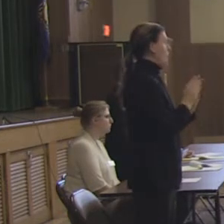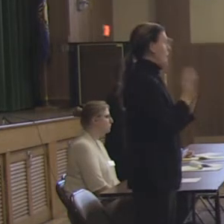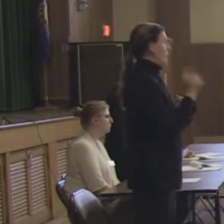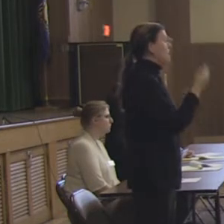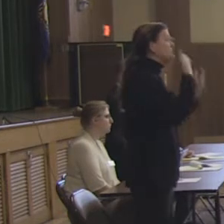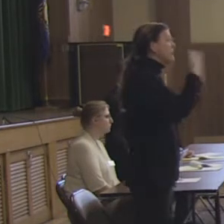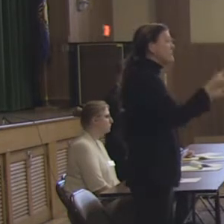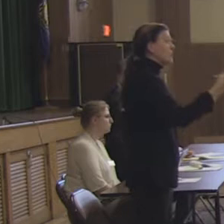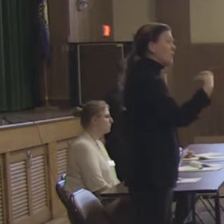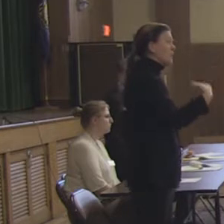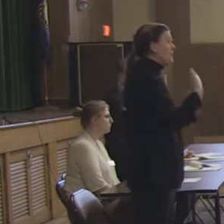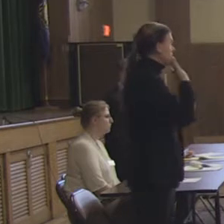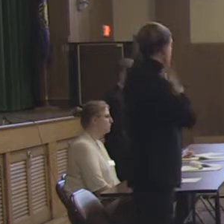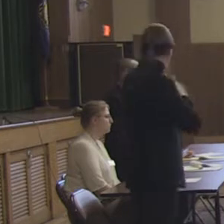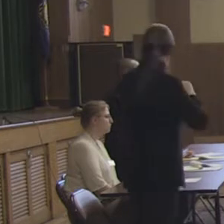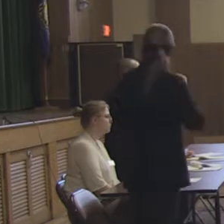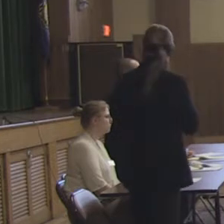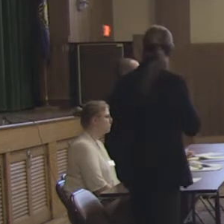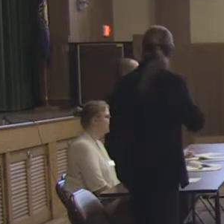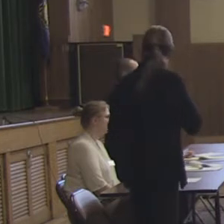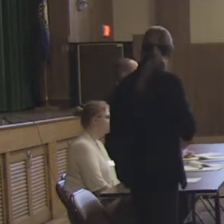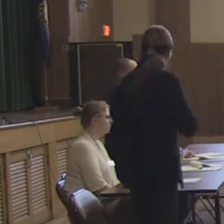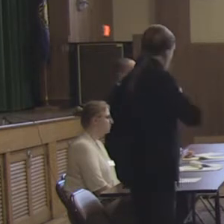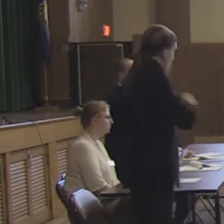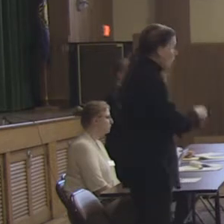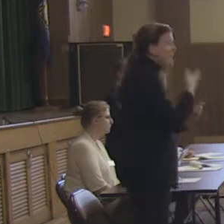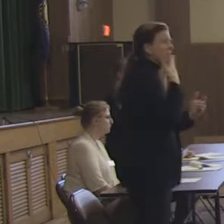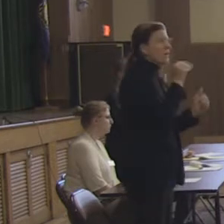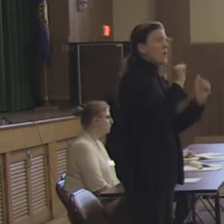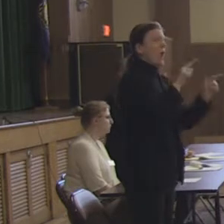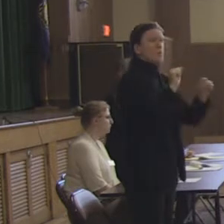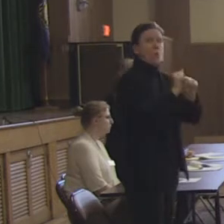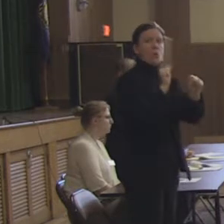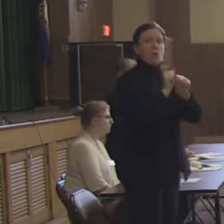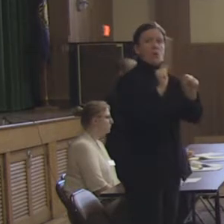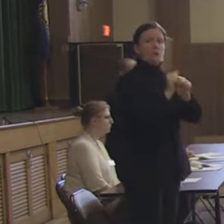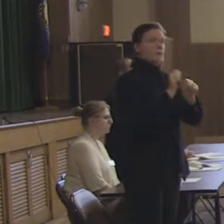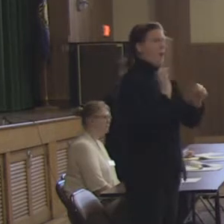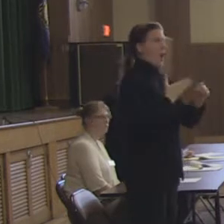thank you all very much, and thanks to my team for being here, and to all the great work, and to